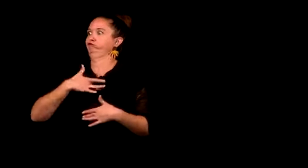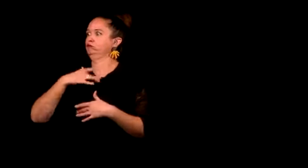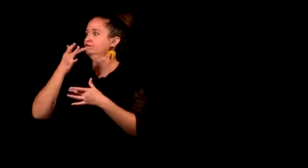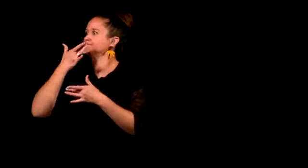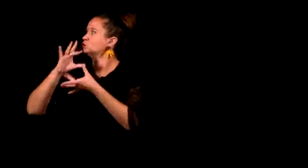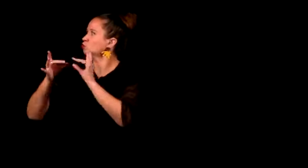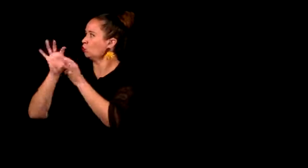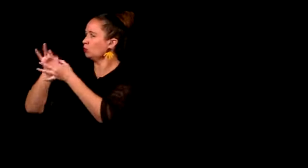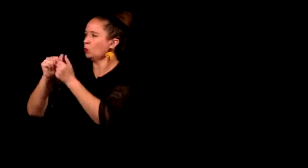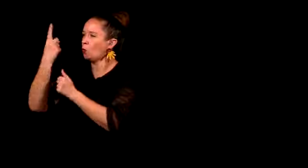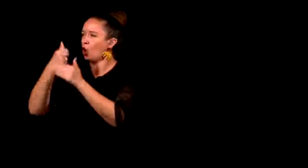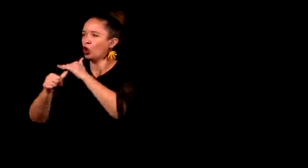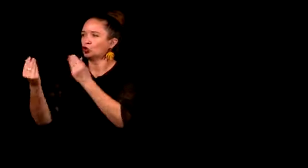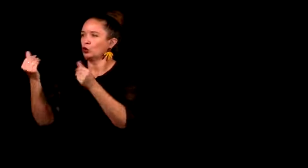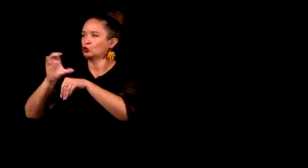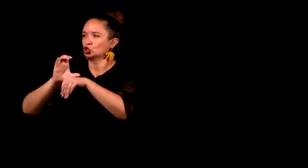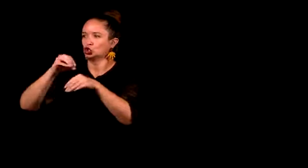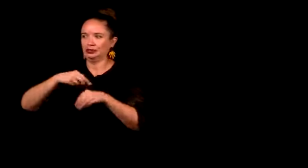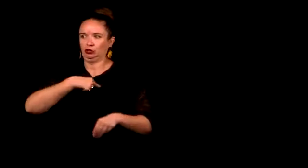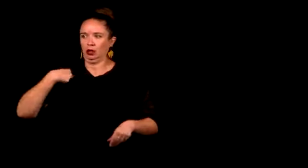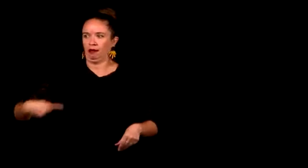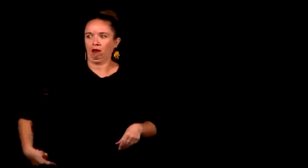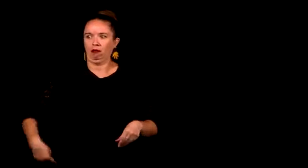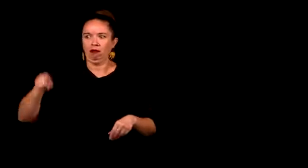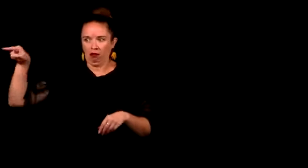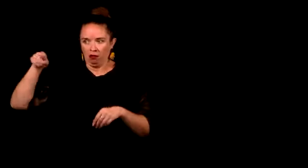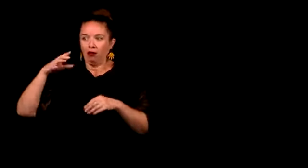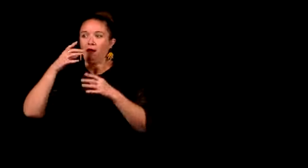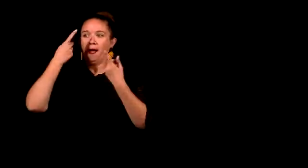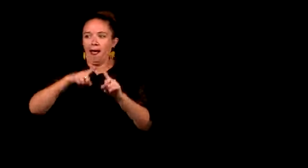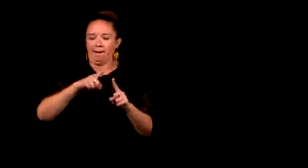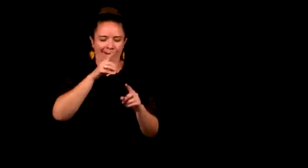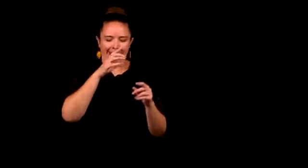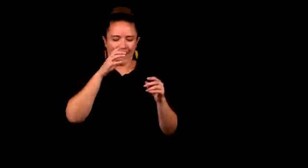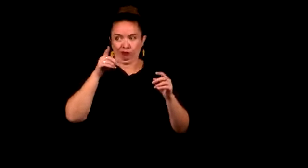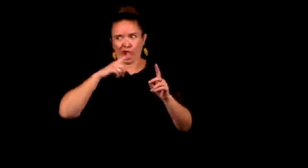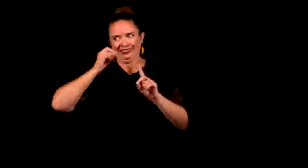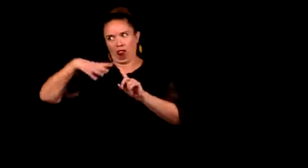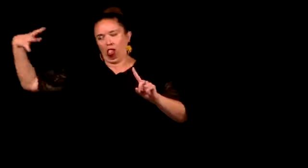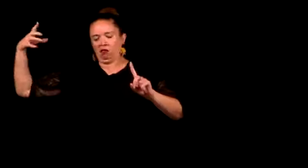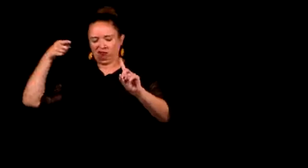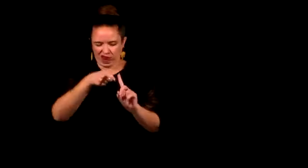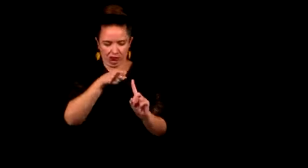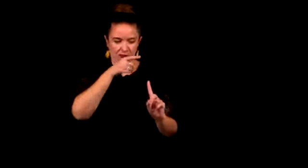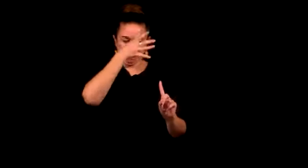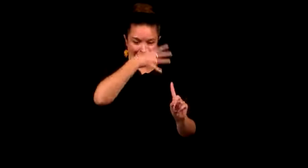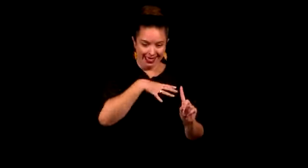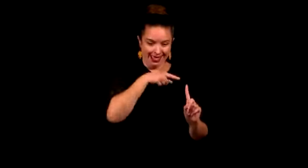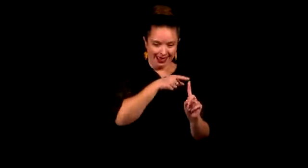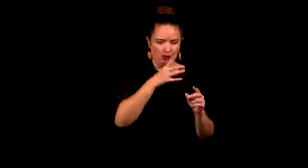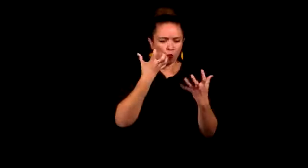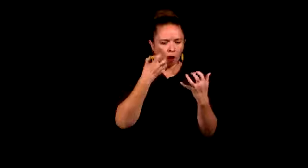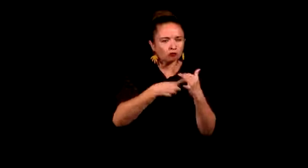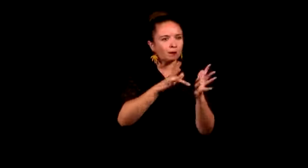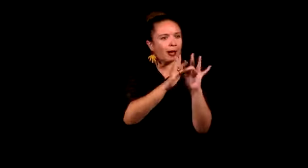So in the Bible, one of my favorite stories is, it's not in the Bible, sorry, but it's about the underground church in China, where a